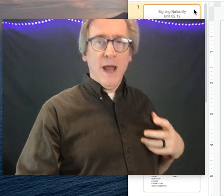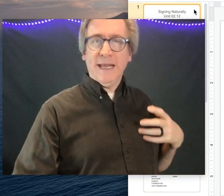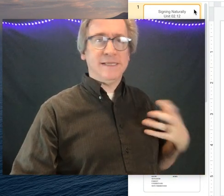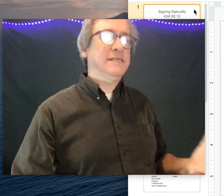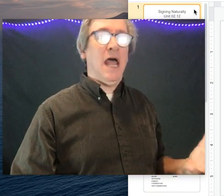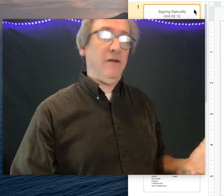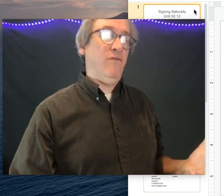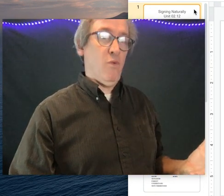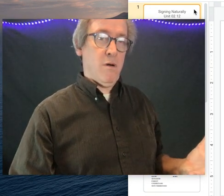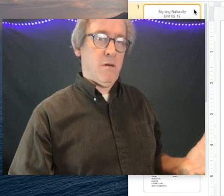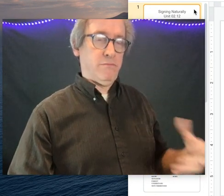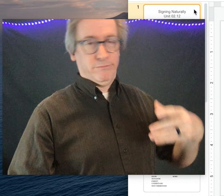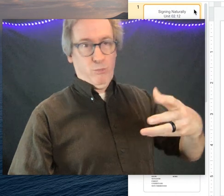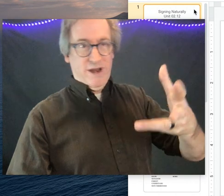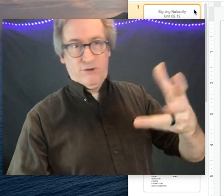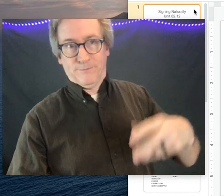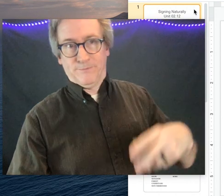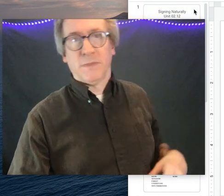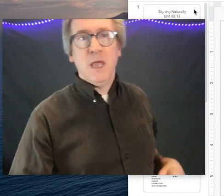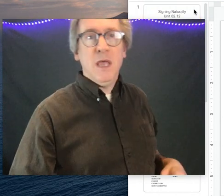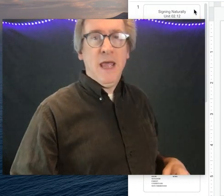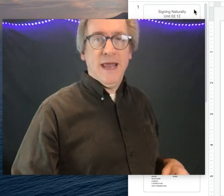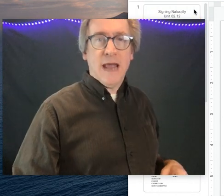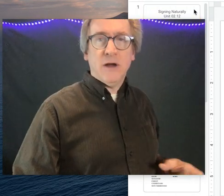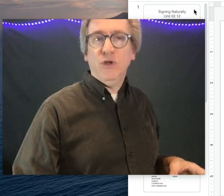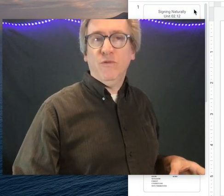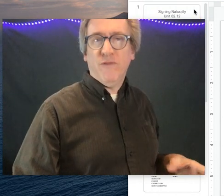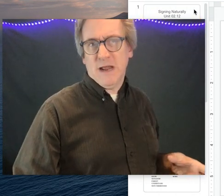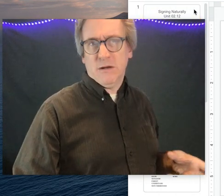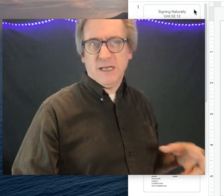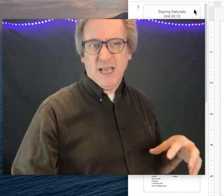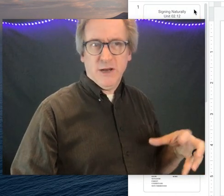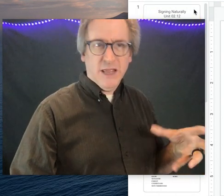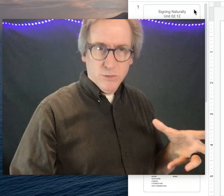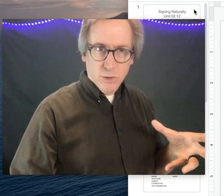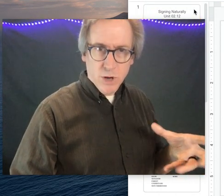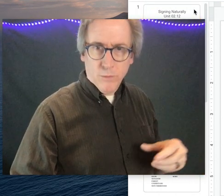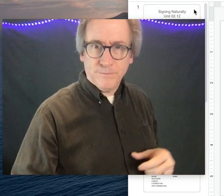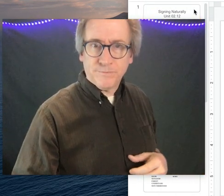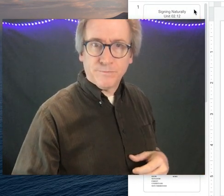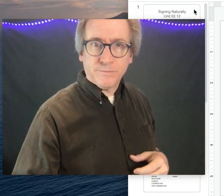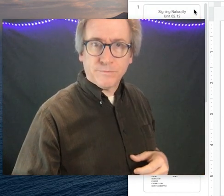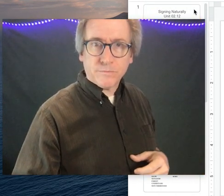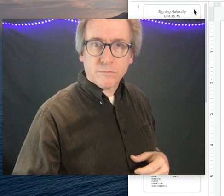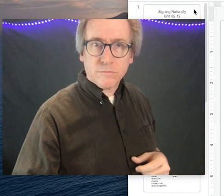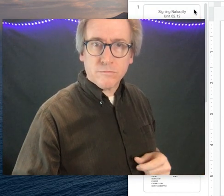asking what is the sign for whatever. And how do you find out a sign that you don't know?